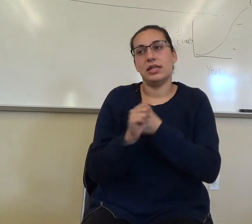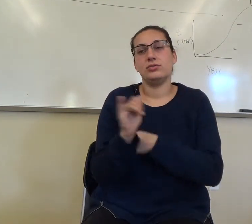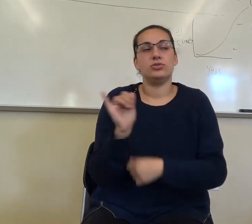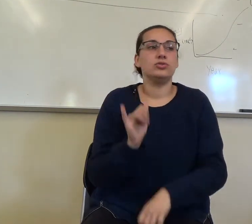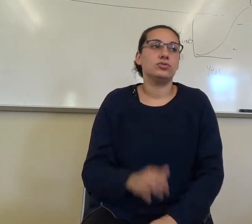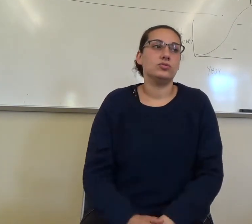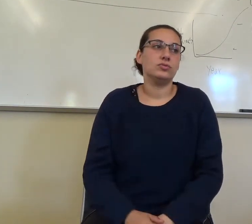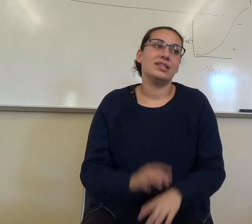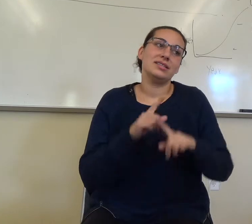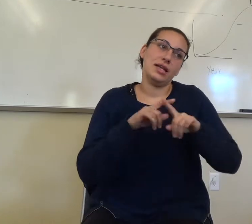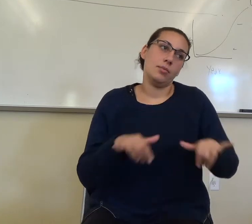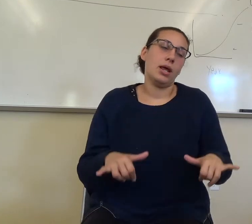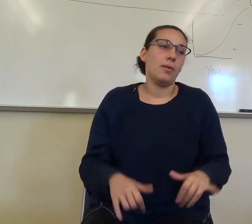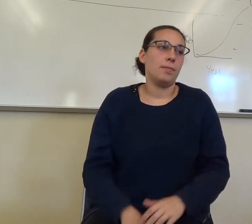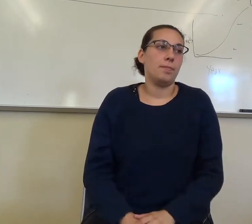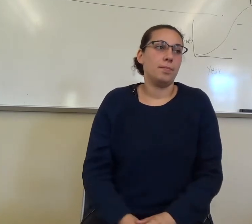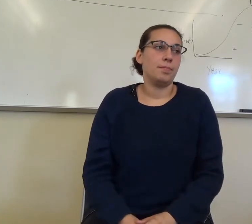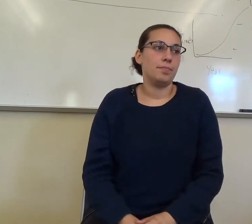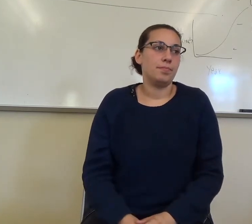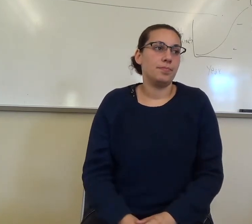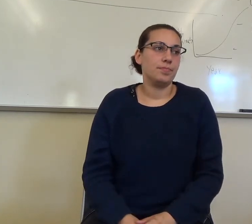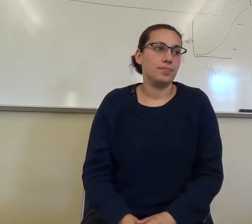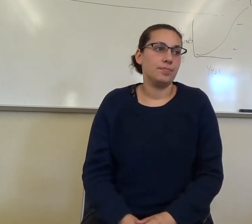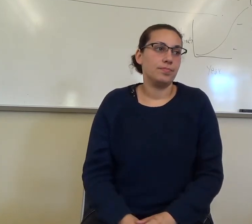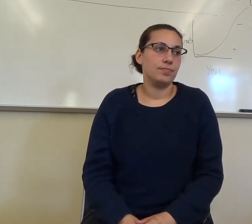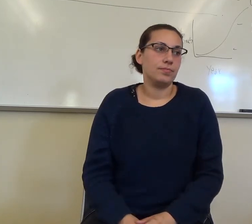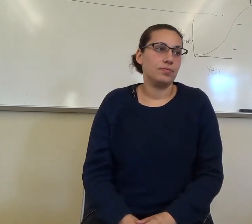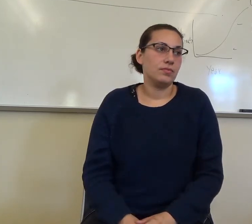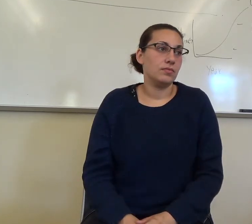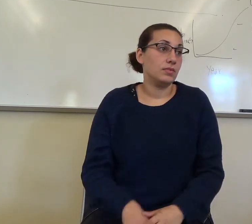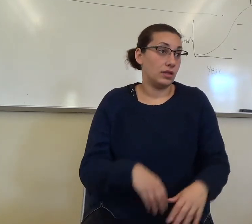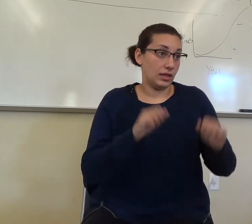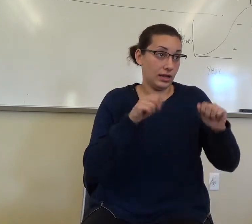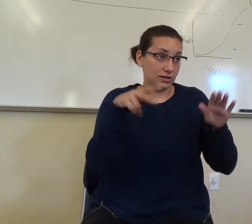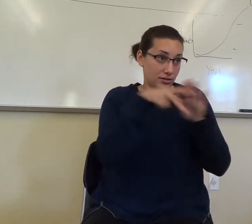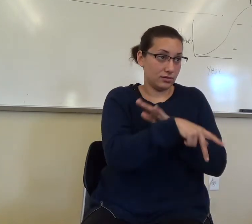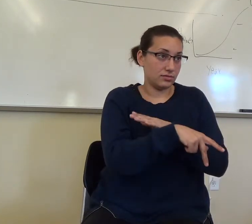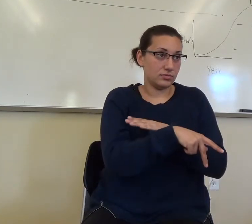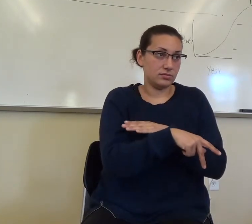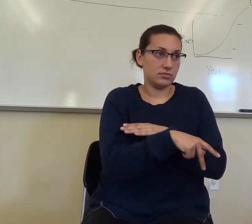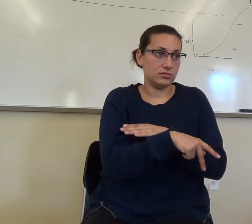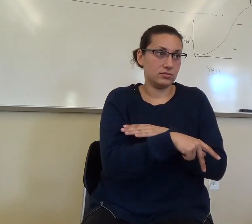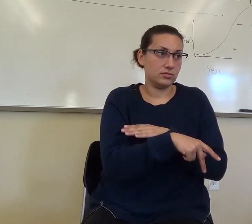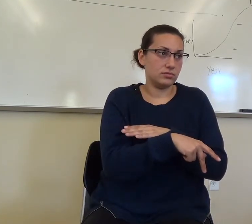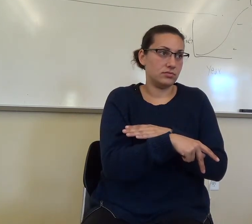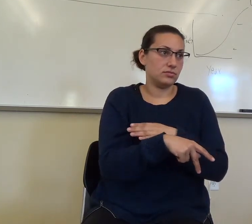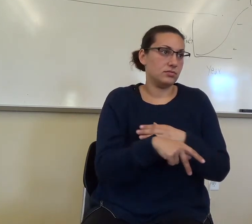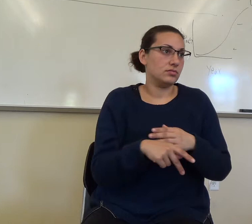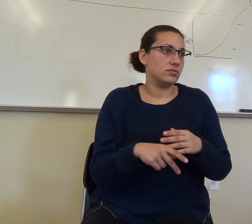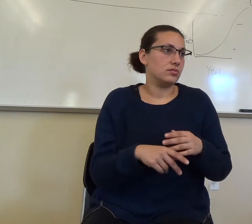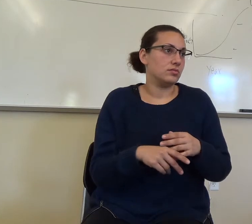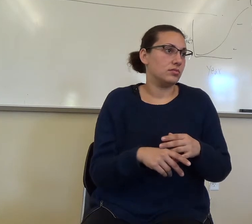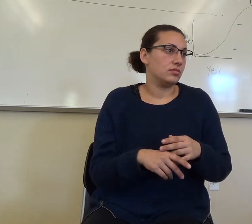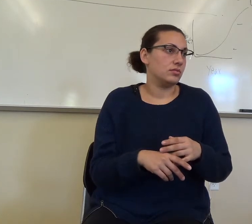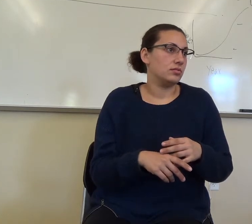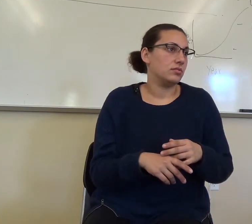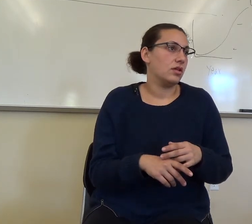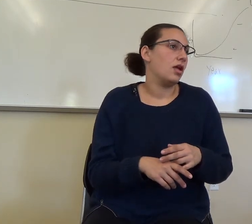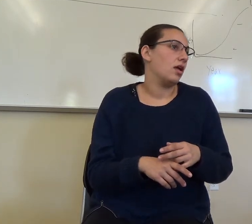Okay, here's what, again, you have a choice here. You could say snake venom can be